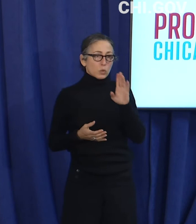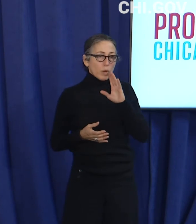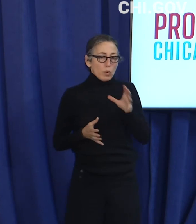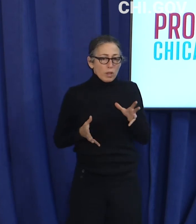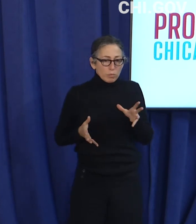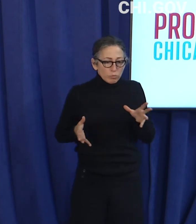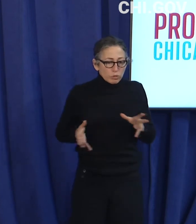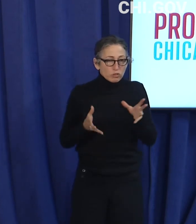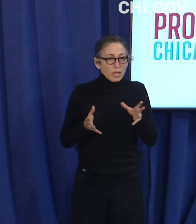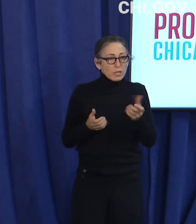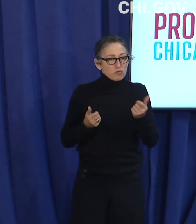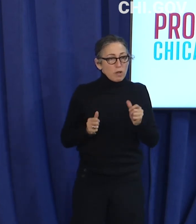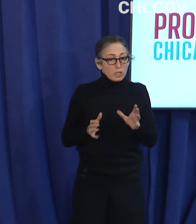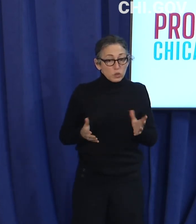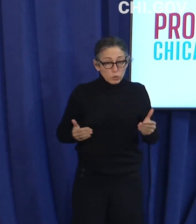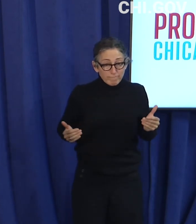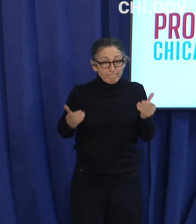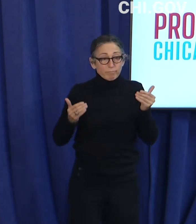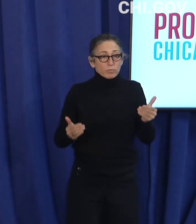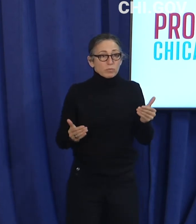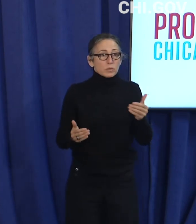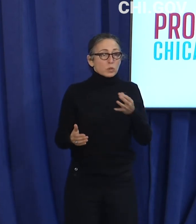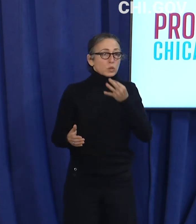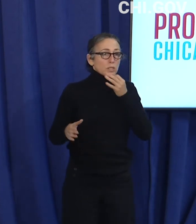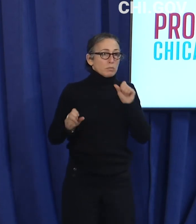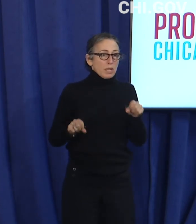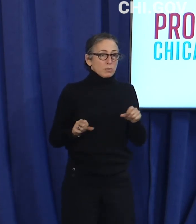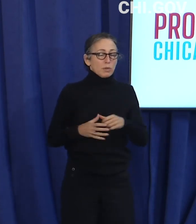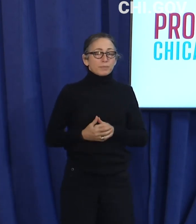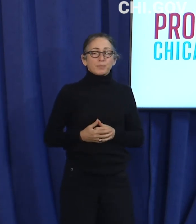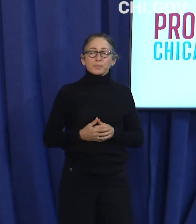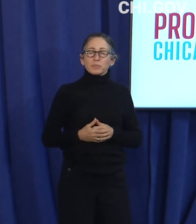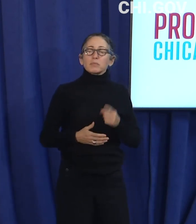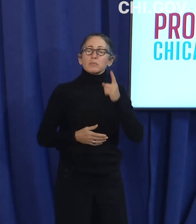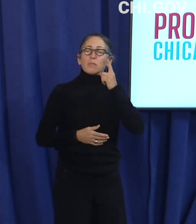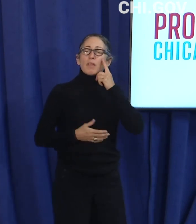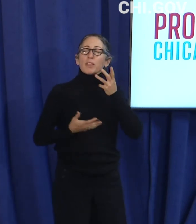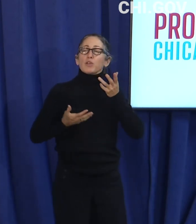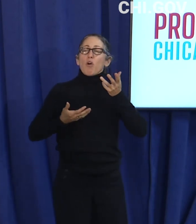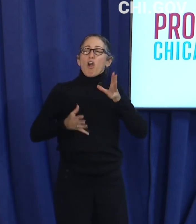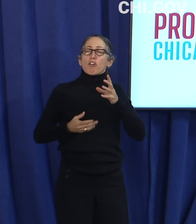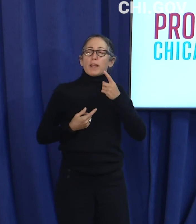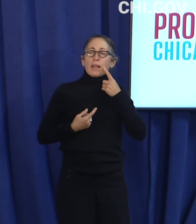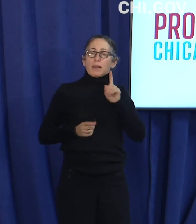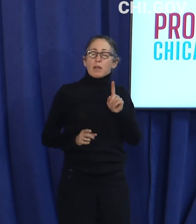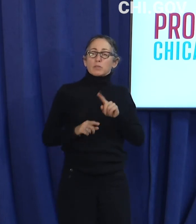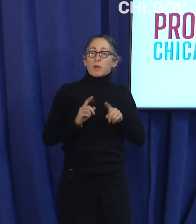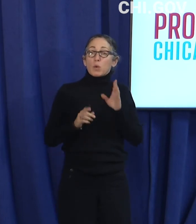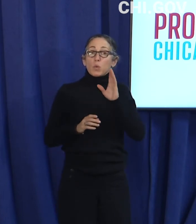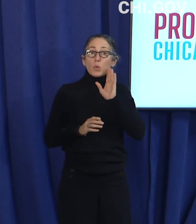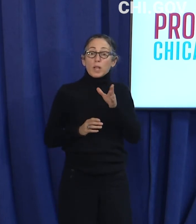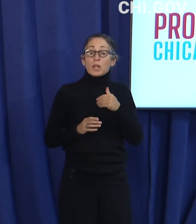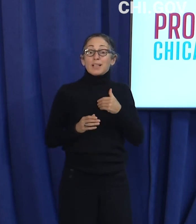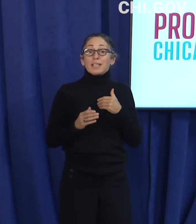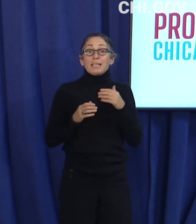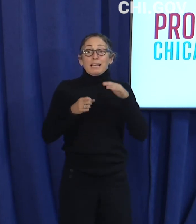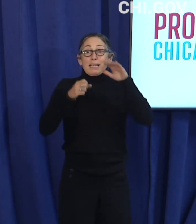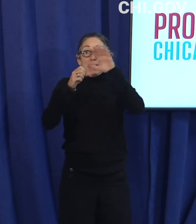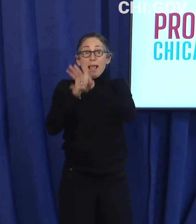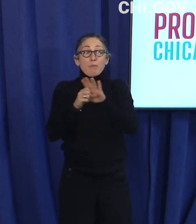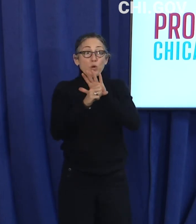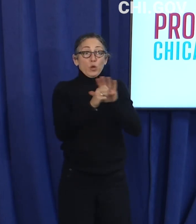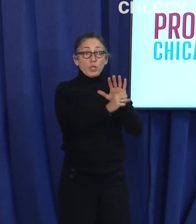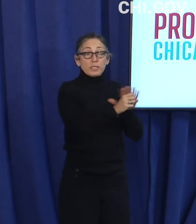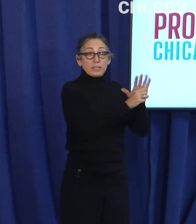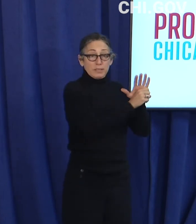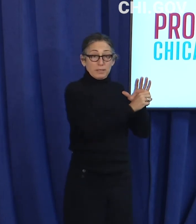out as quickly as we're able to. I think you addressed this, but the trib is also asking, will it be equal by neighborhood, or should areas